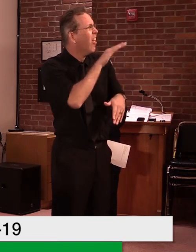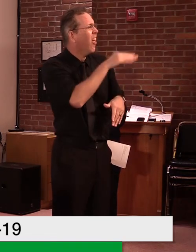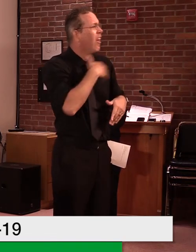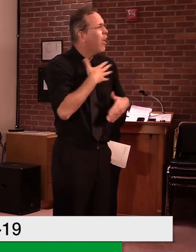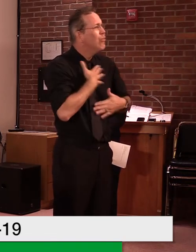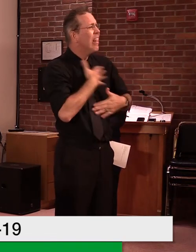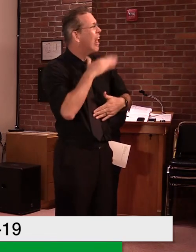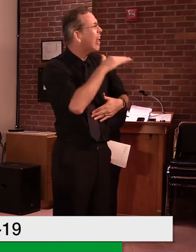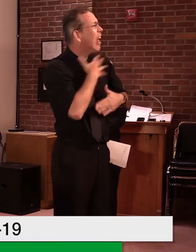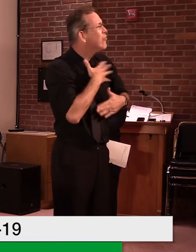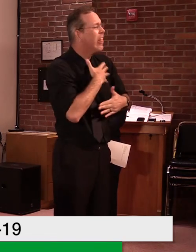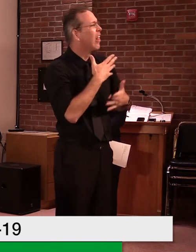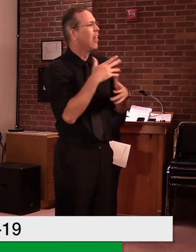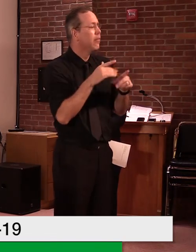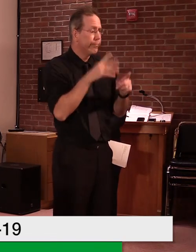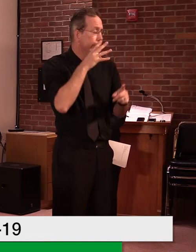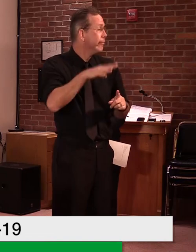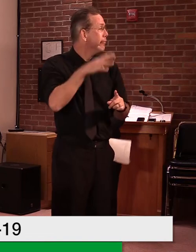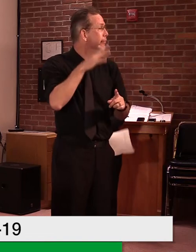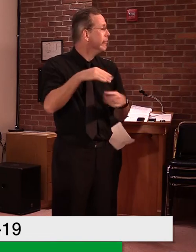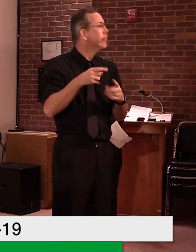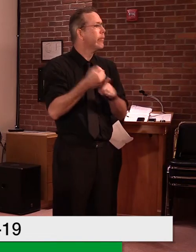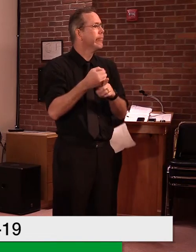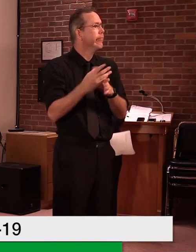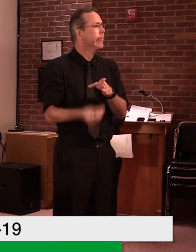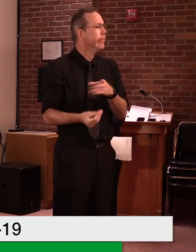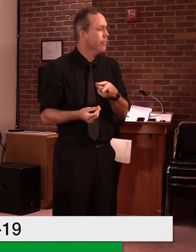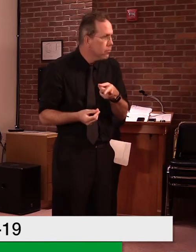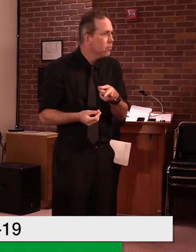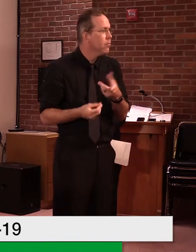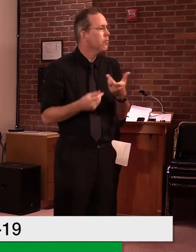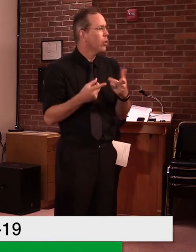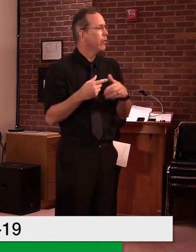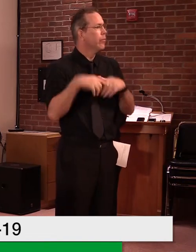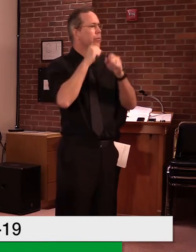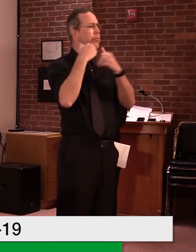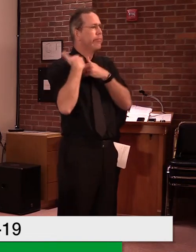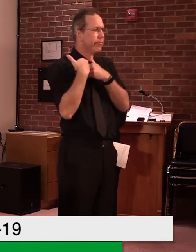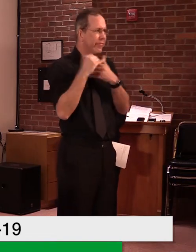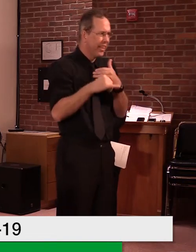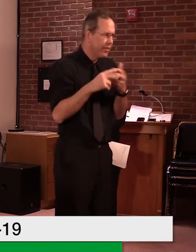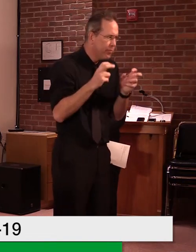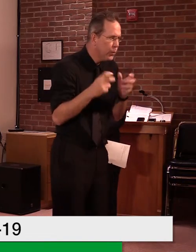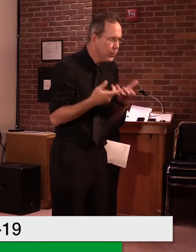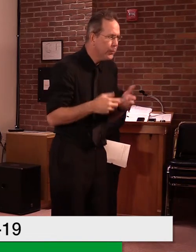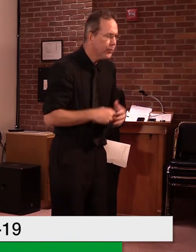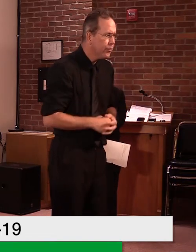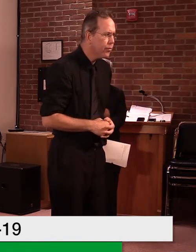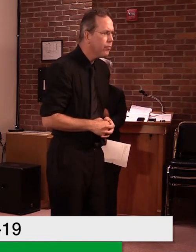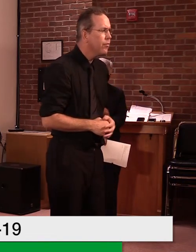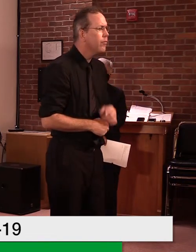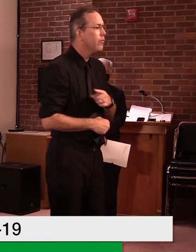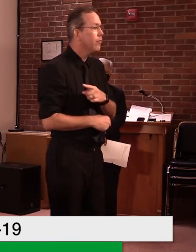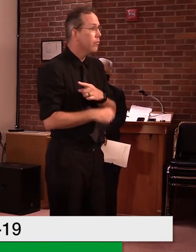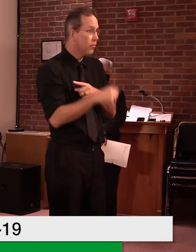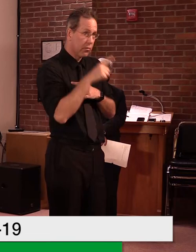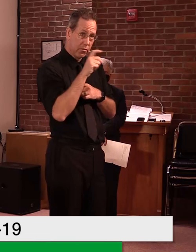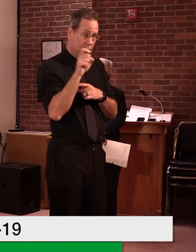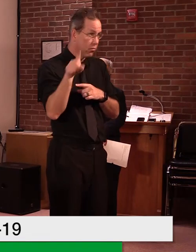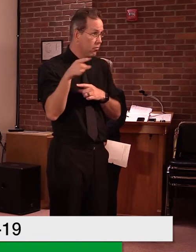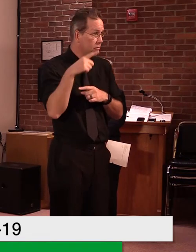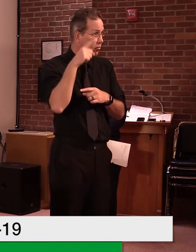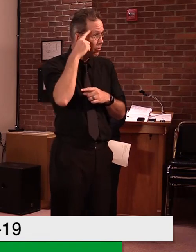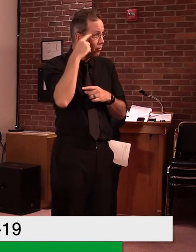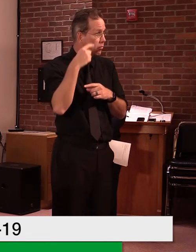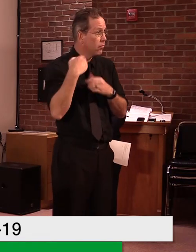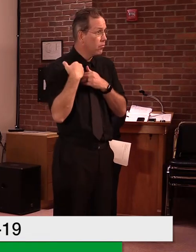the bottom of it as we speak. We're asking an entity to do a private investigation to see what